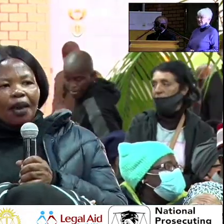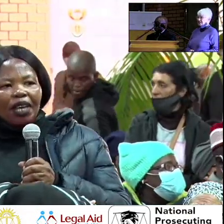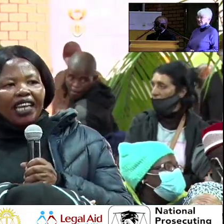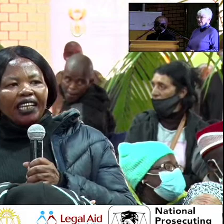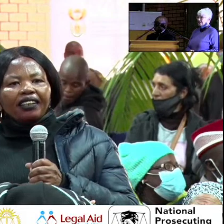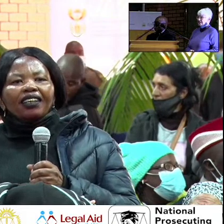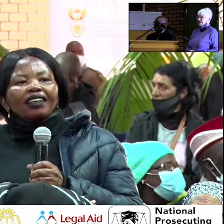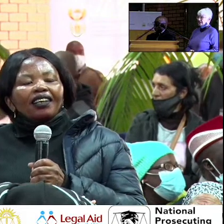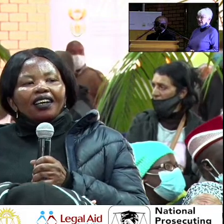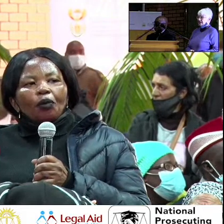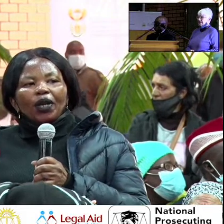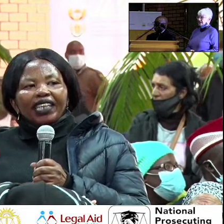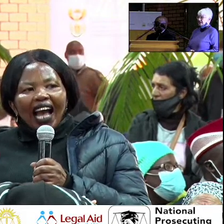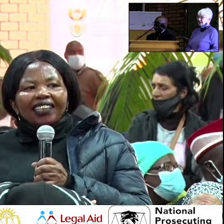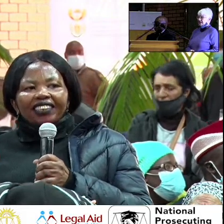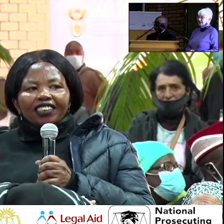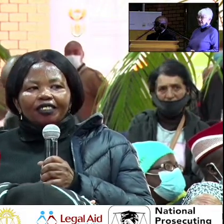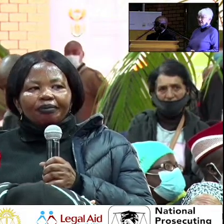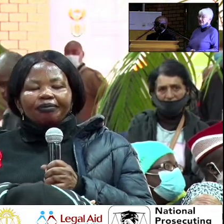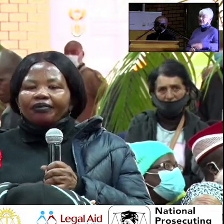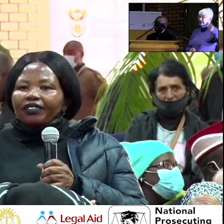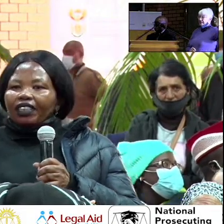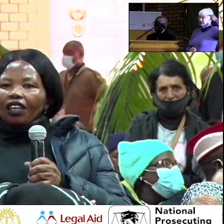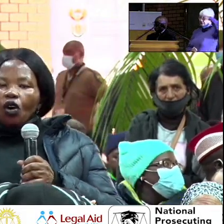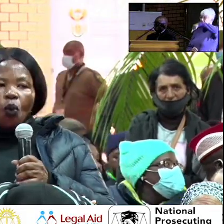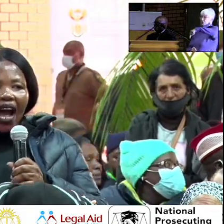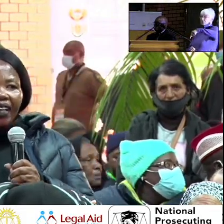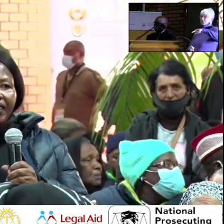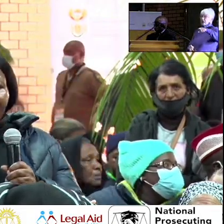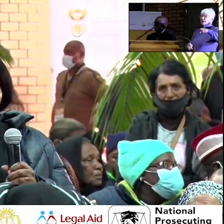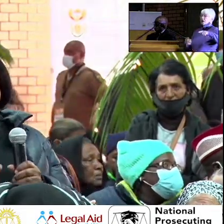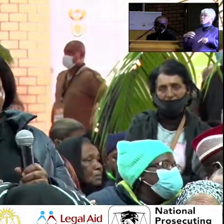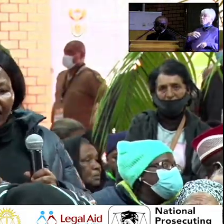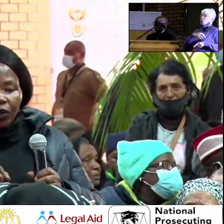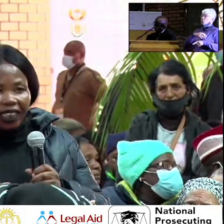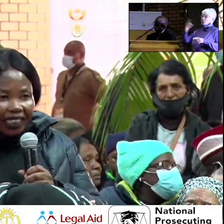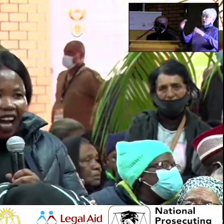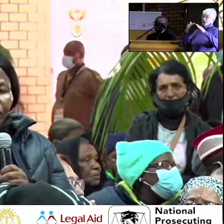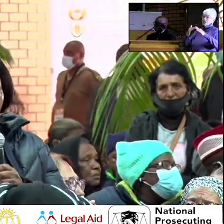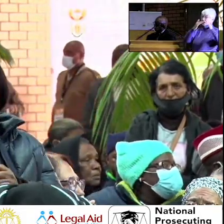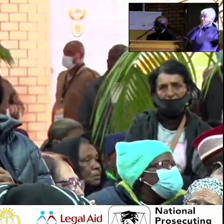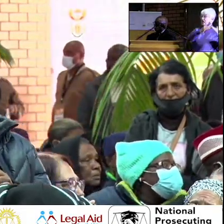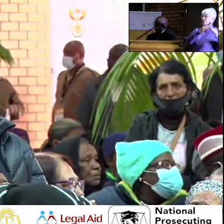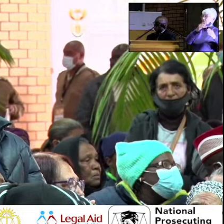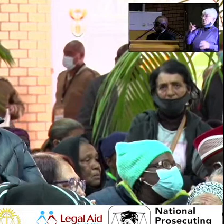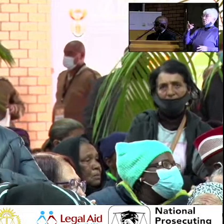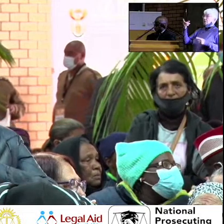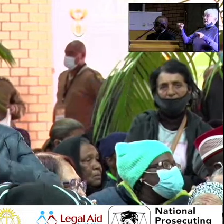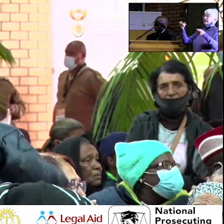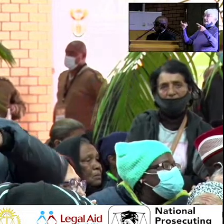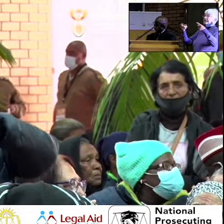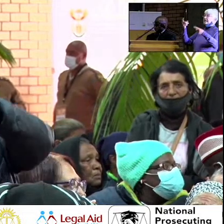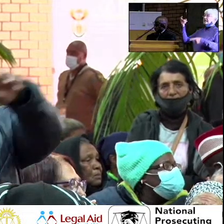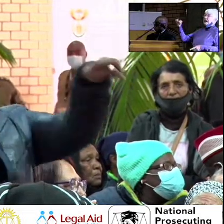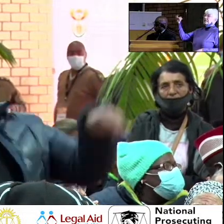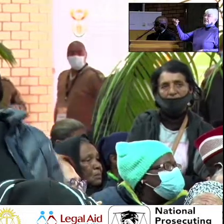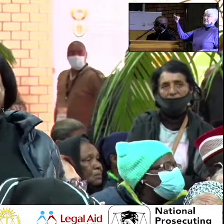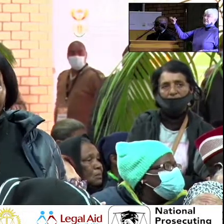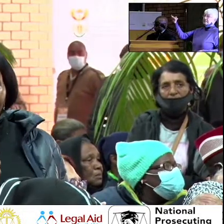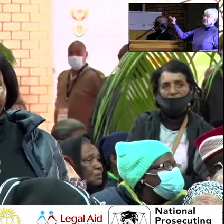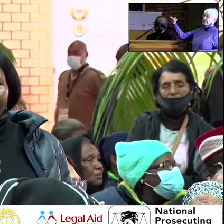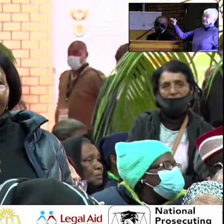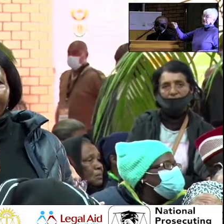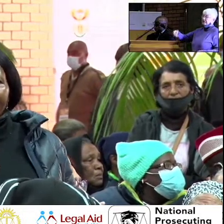They came in with guns. One took her to sit down next to her. One went to all the